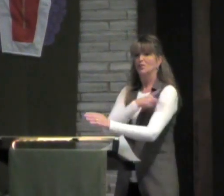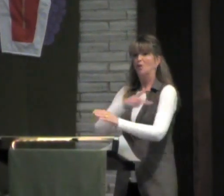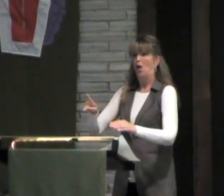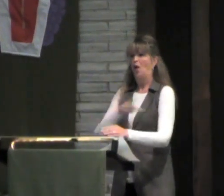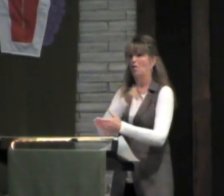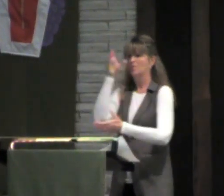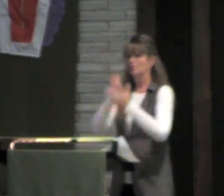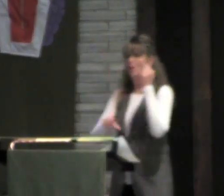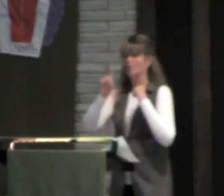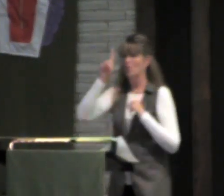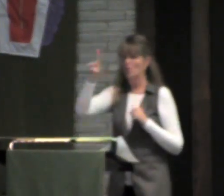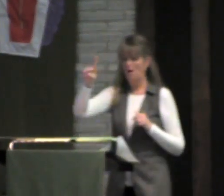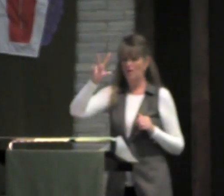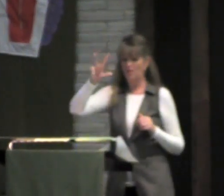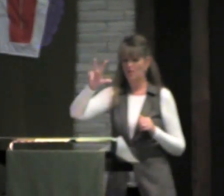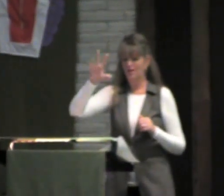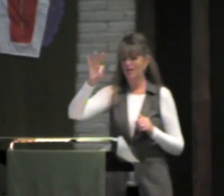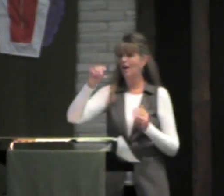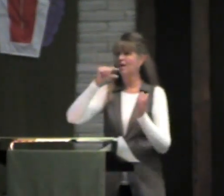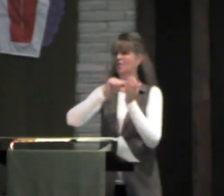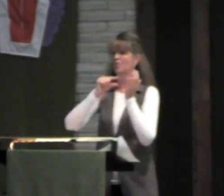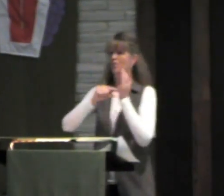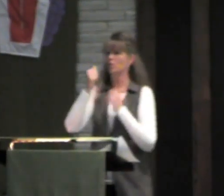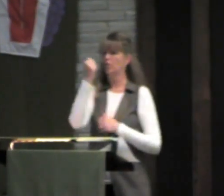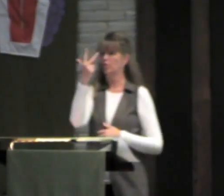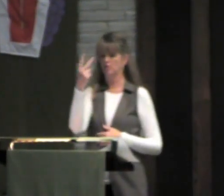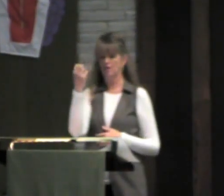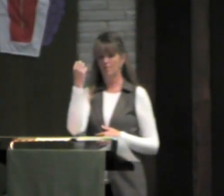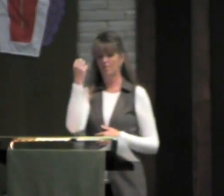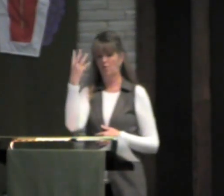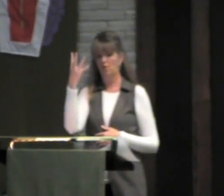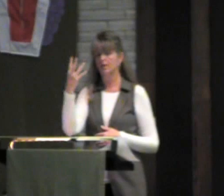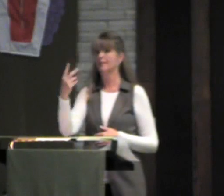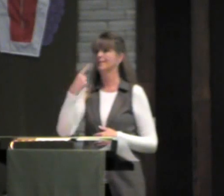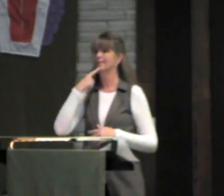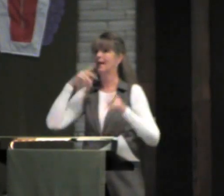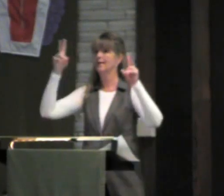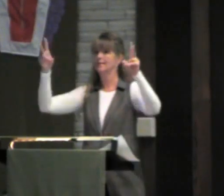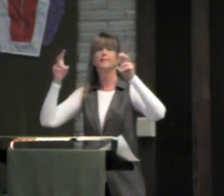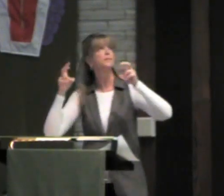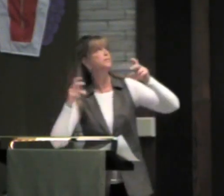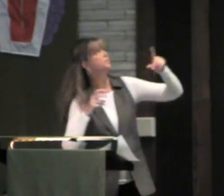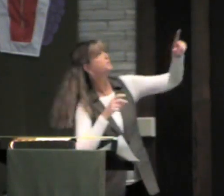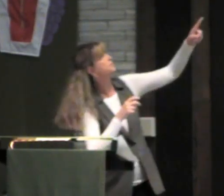So, in the Psalms in 139, verses 13 and 14, it says,